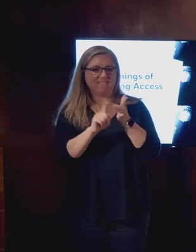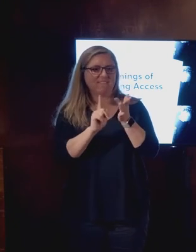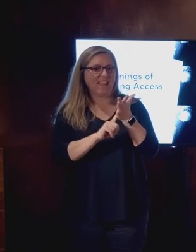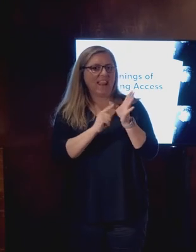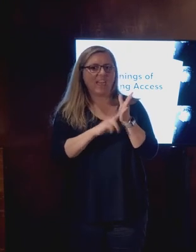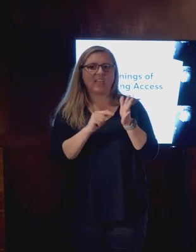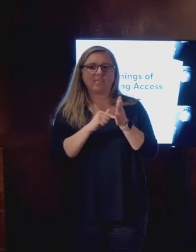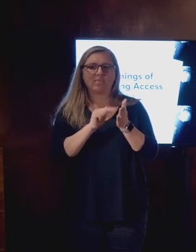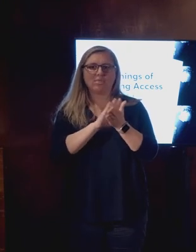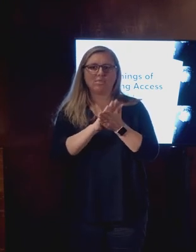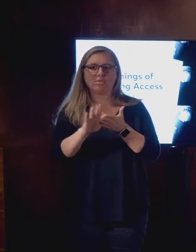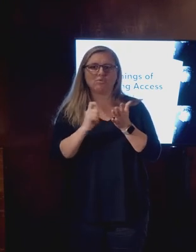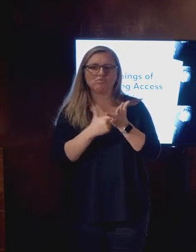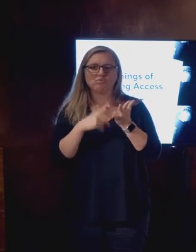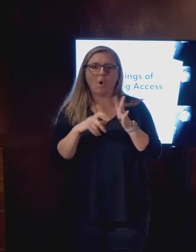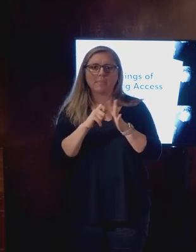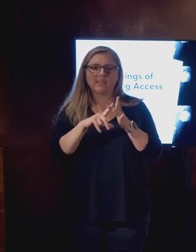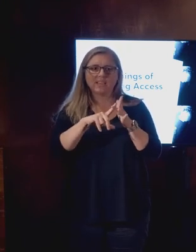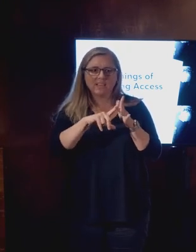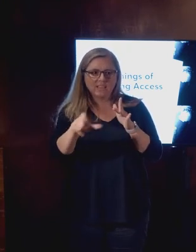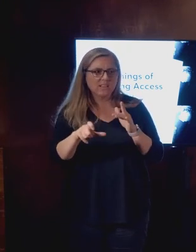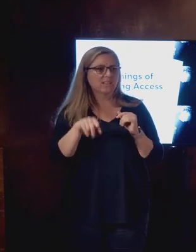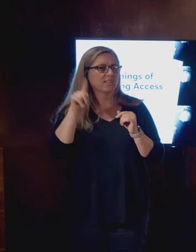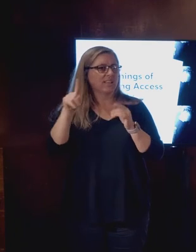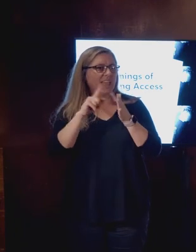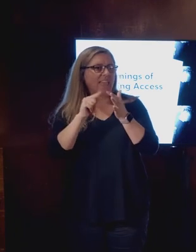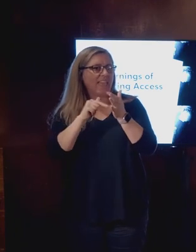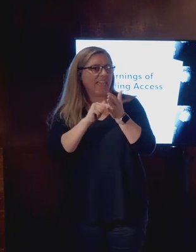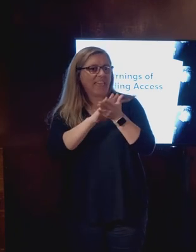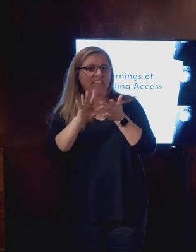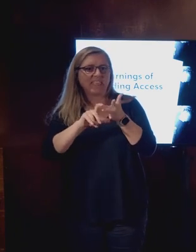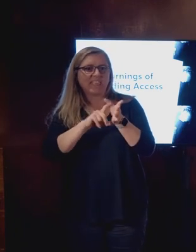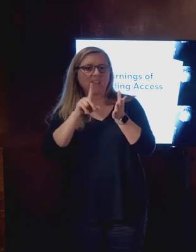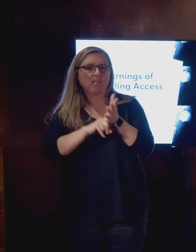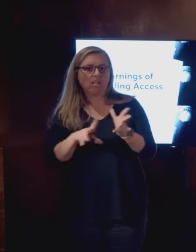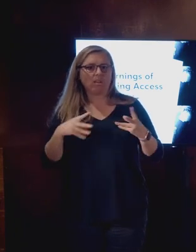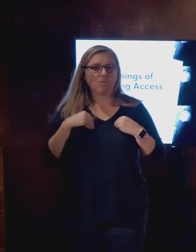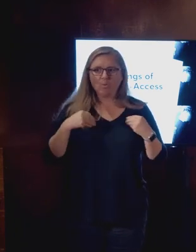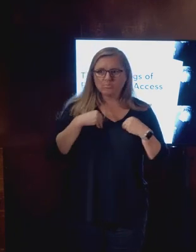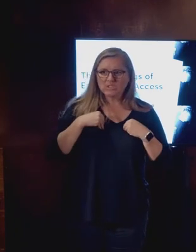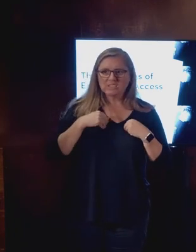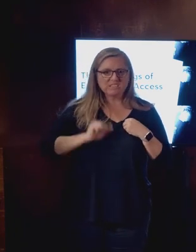philanthropists to maybe hit up some ethical corporate companies?